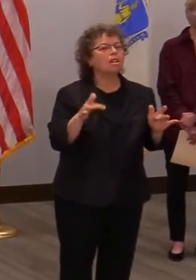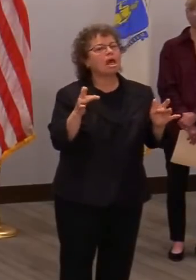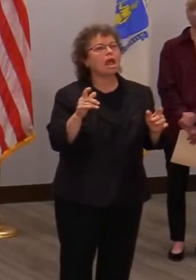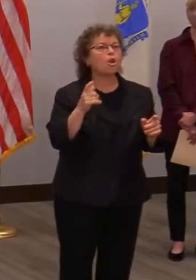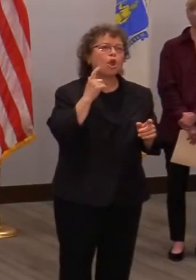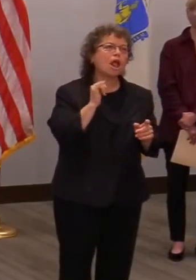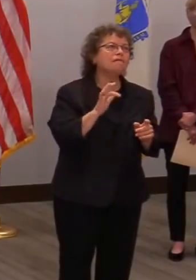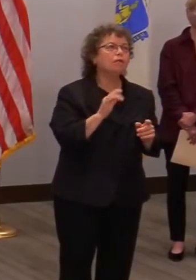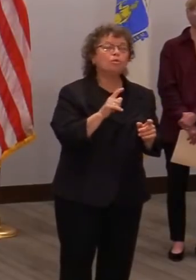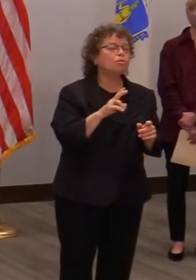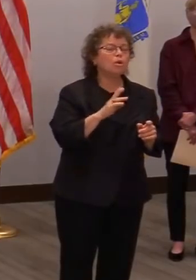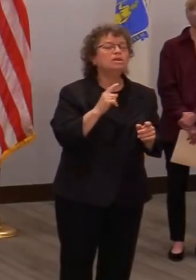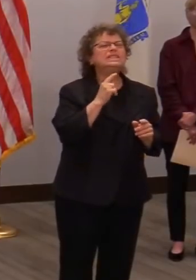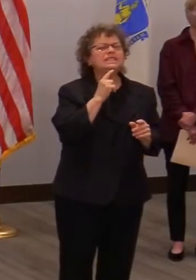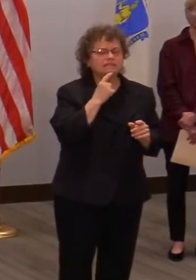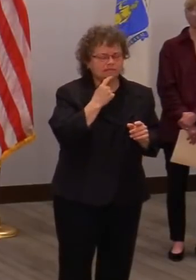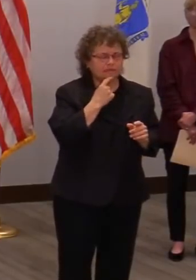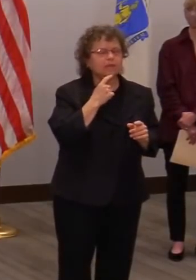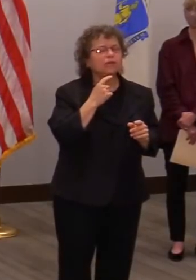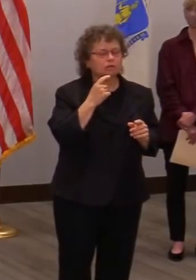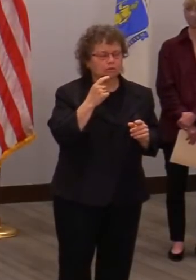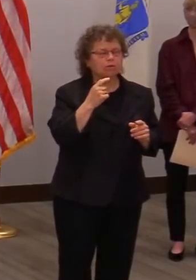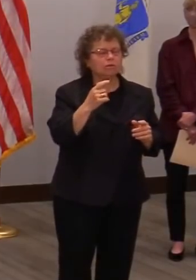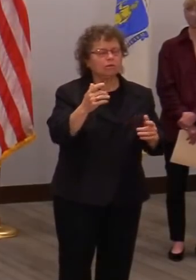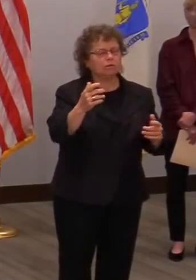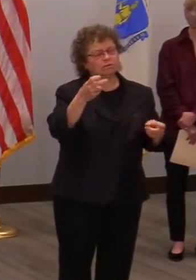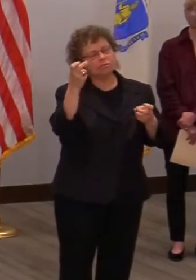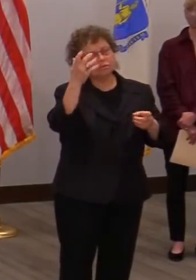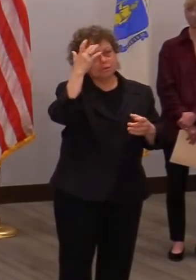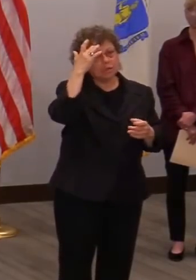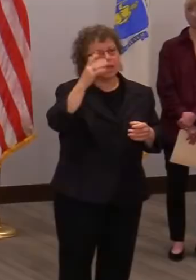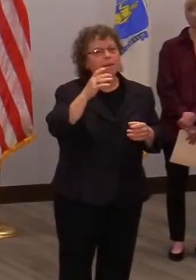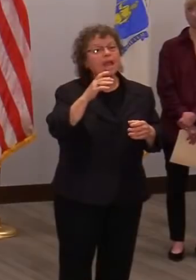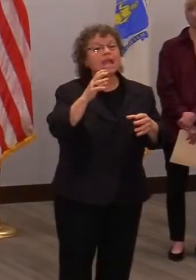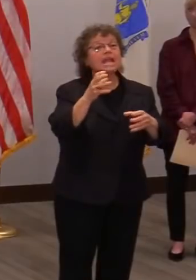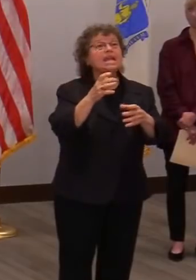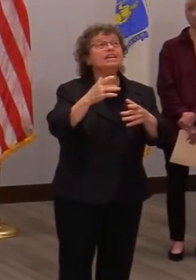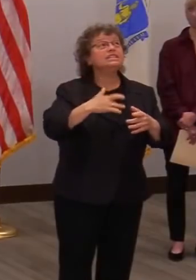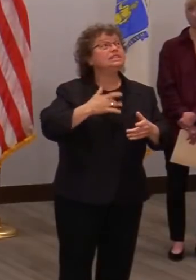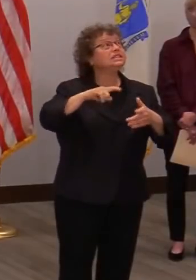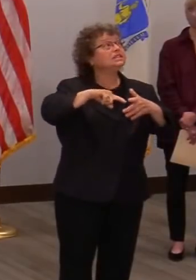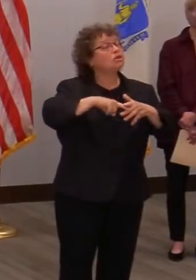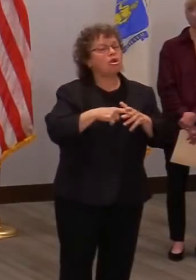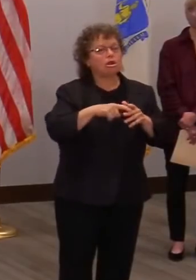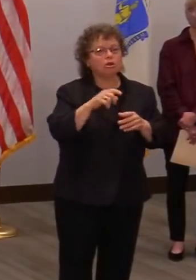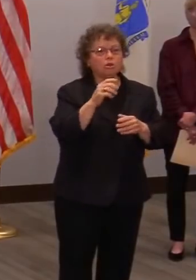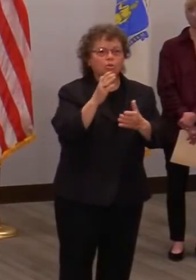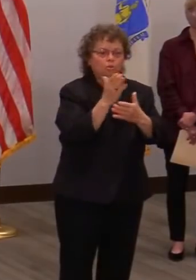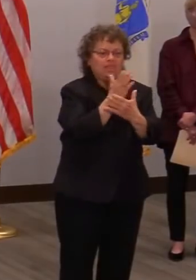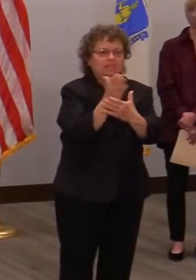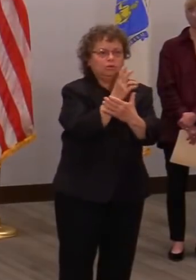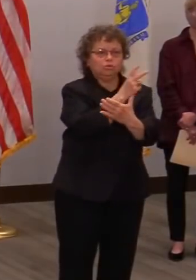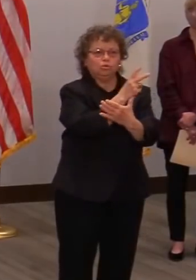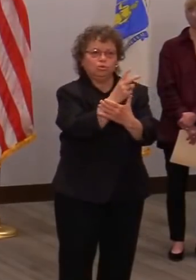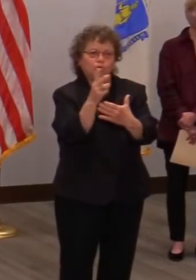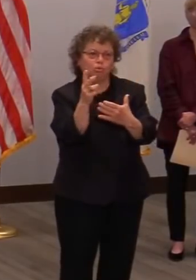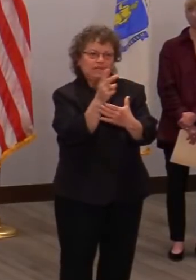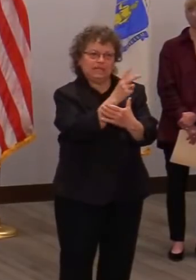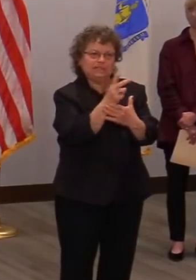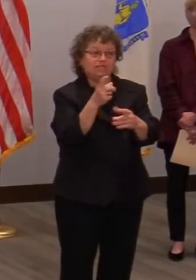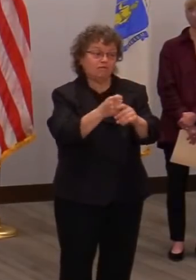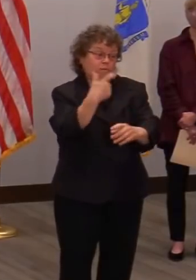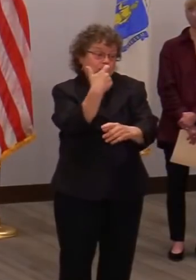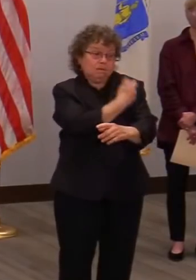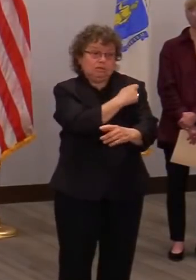been reported within 2 weeks of the J&J vaccines for these rare individual cases,